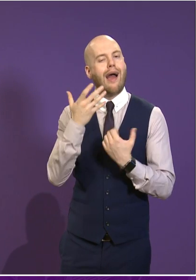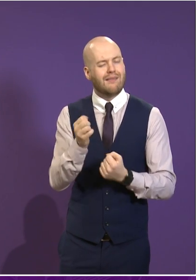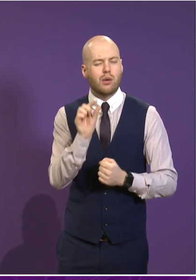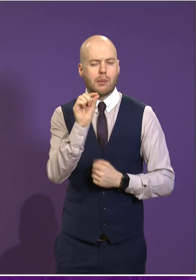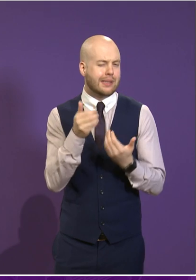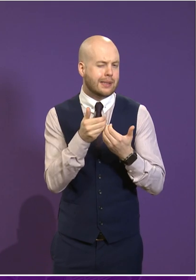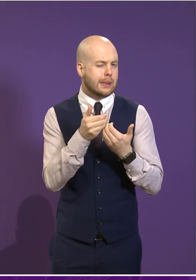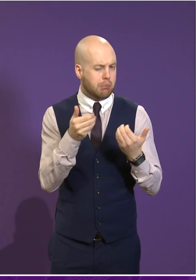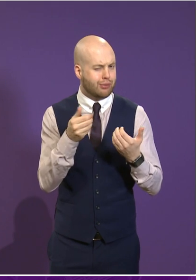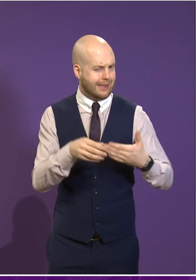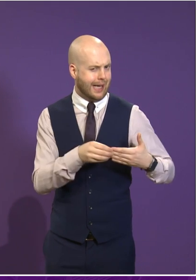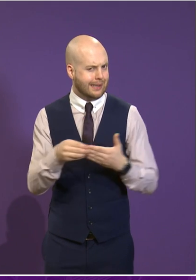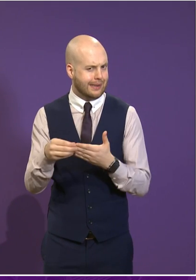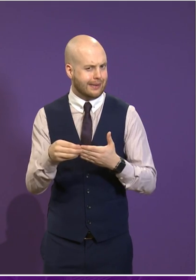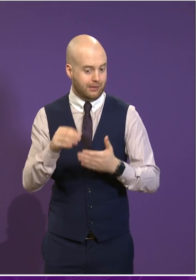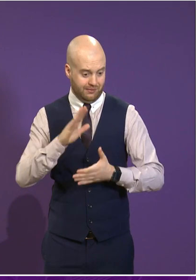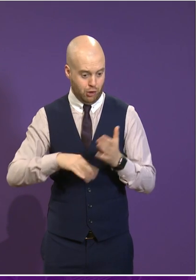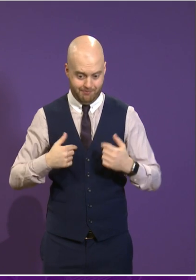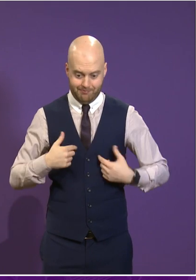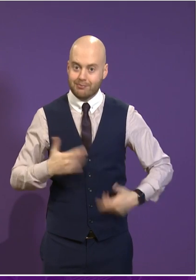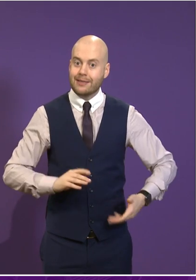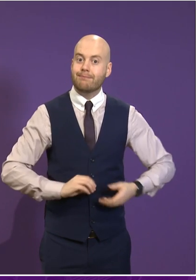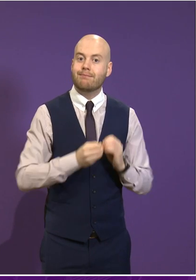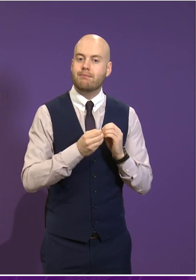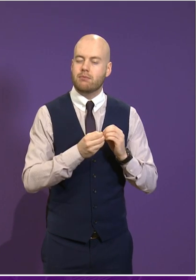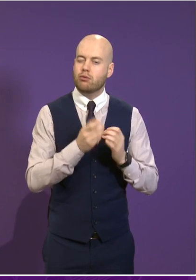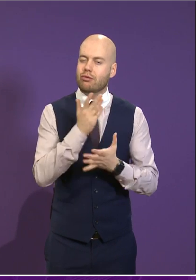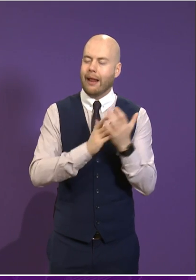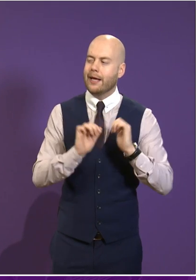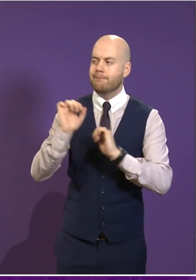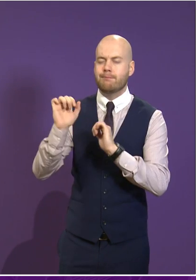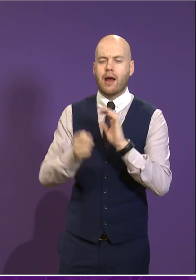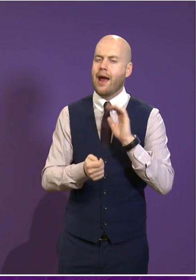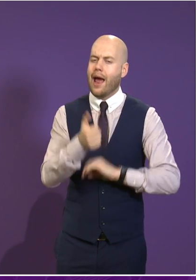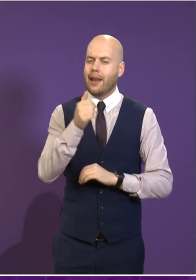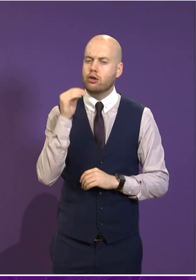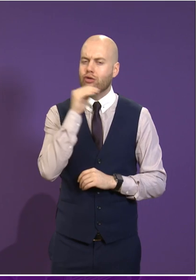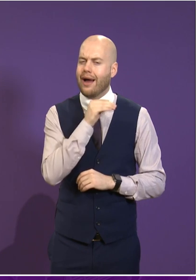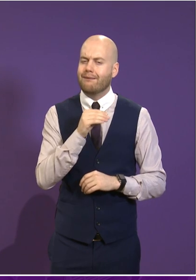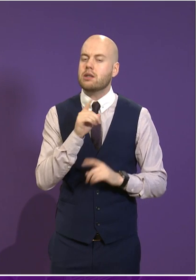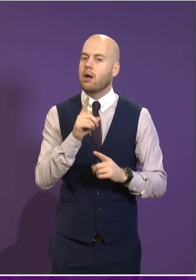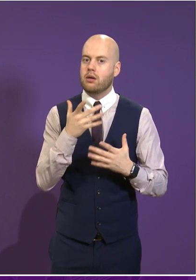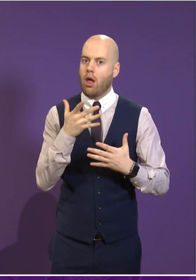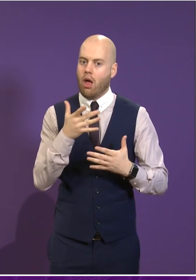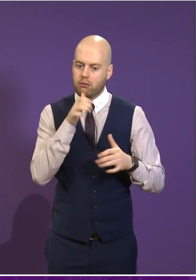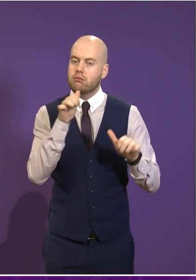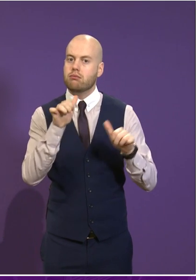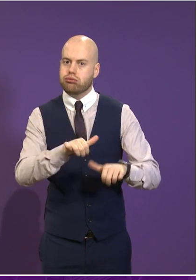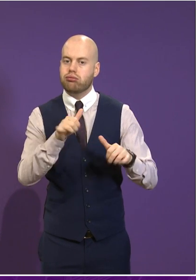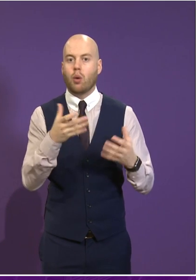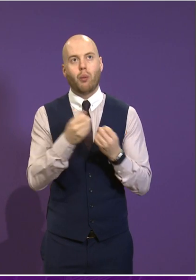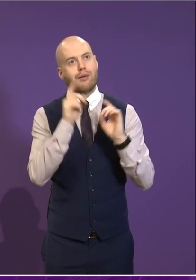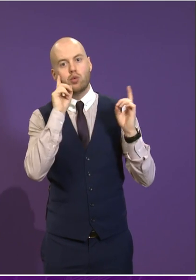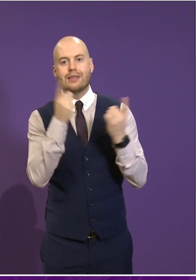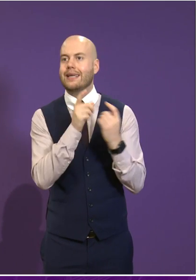up until now. We have the early drafts of those outcome agreements in, but we haven't finalised those with institutions.